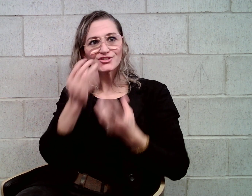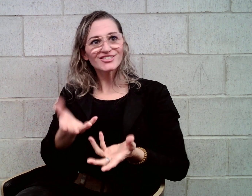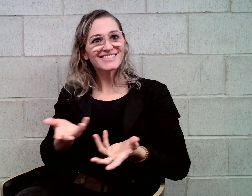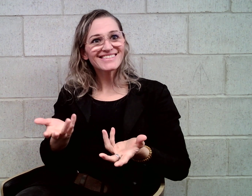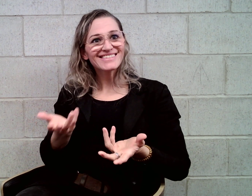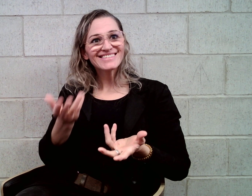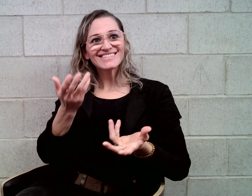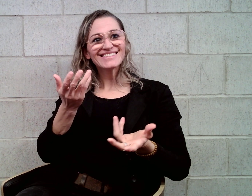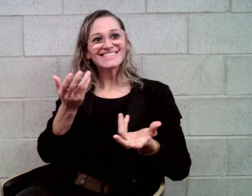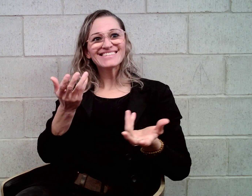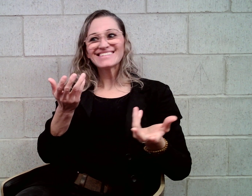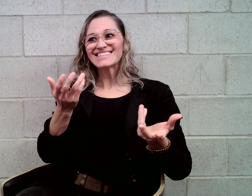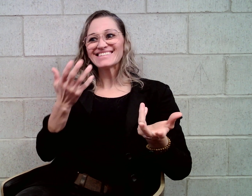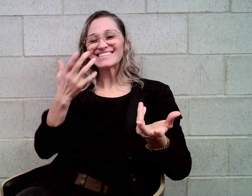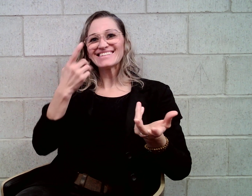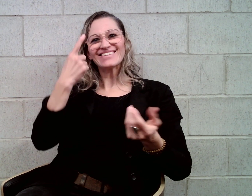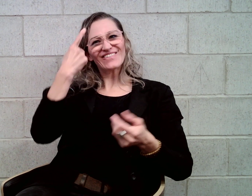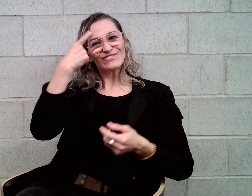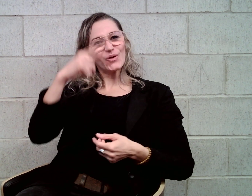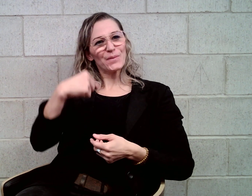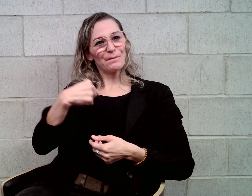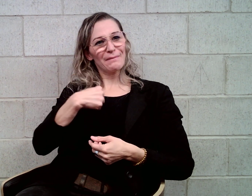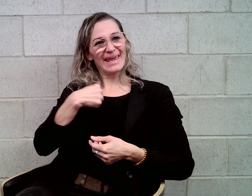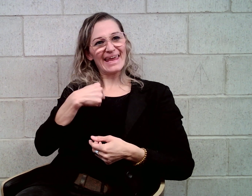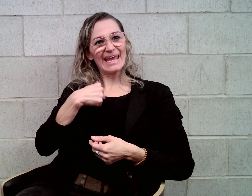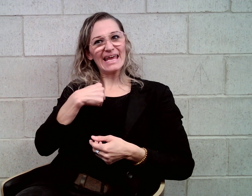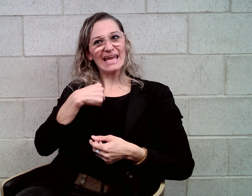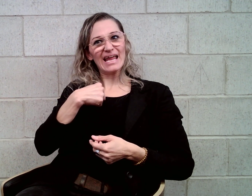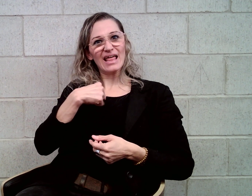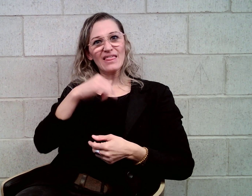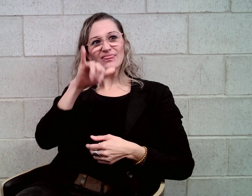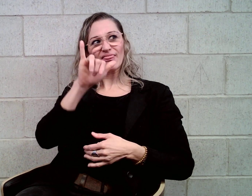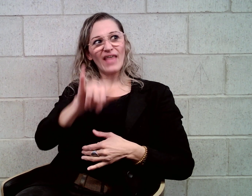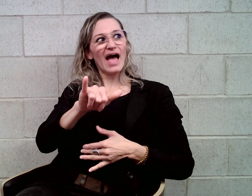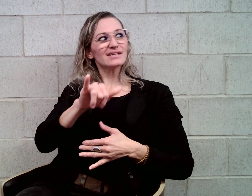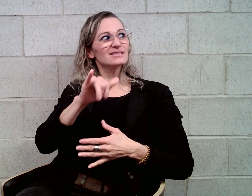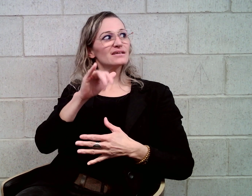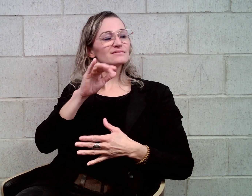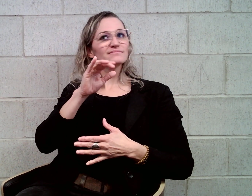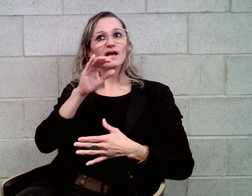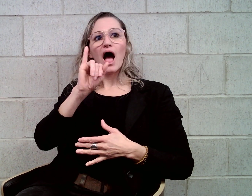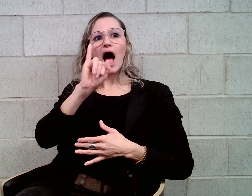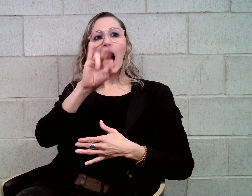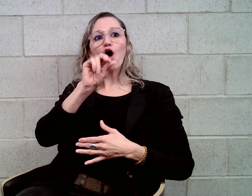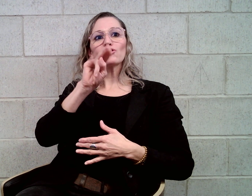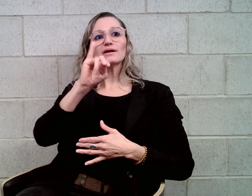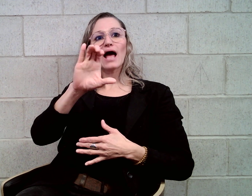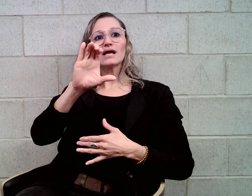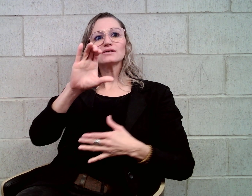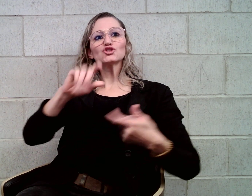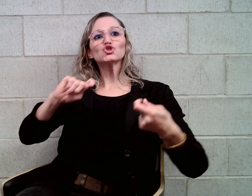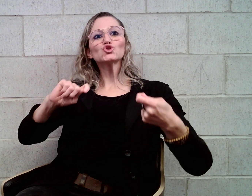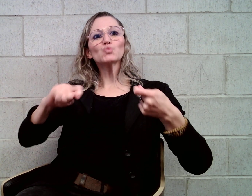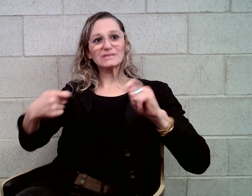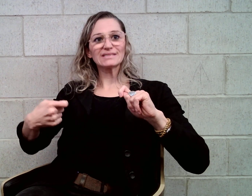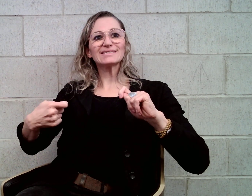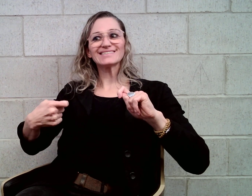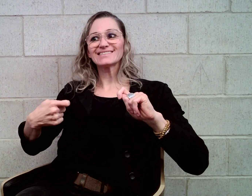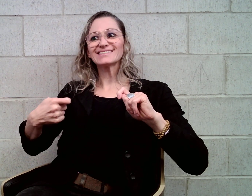moments where the hearing audience is left out. The hearing audience doesn't get the information. And I feel like